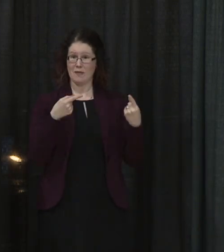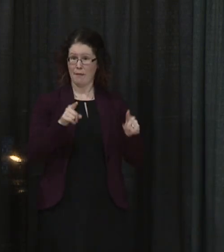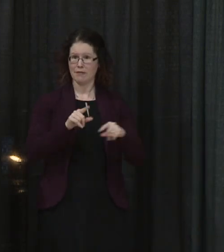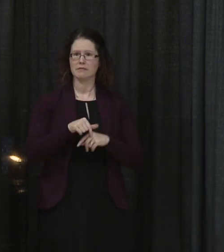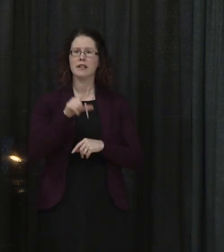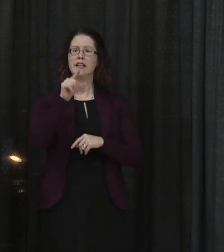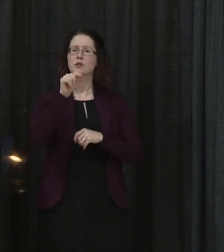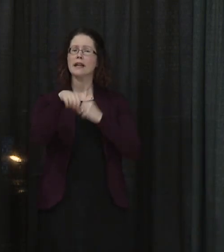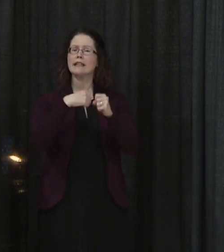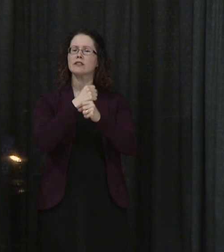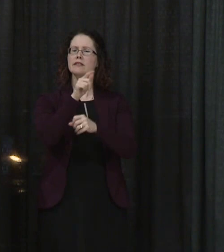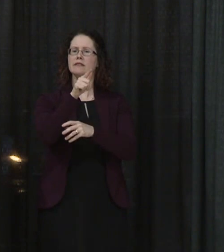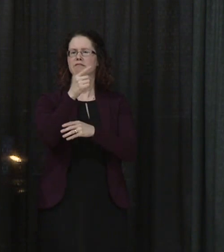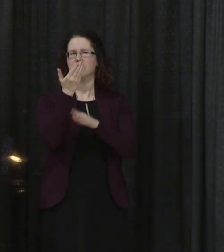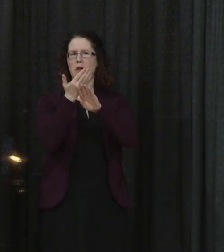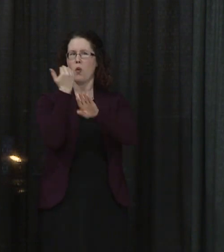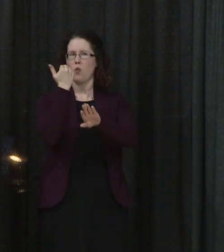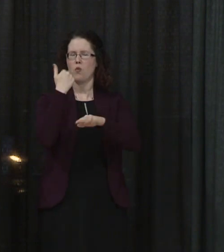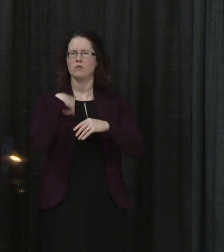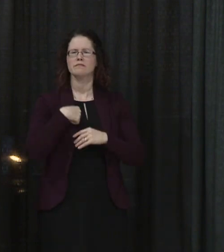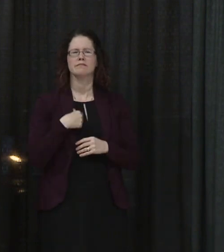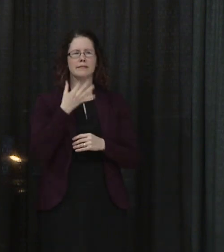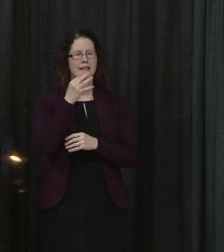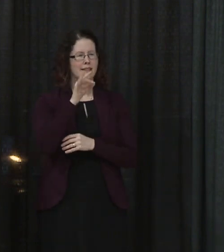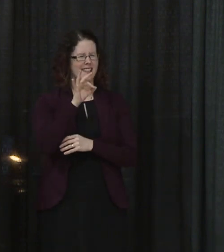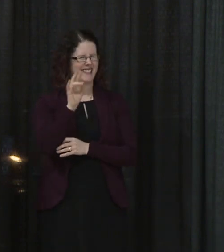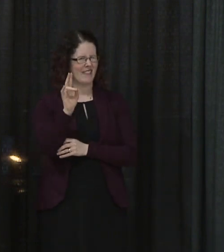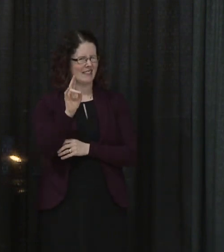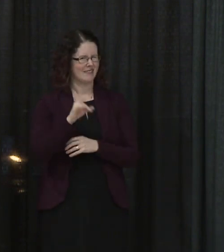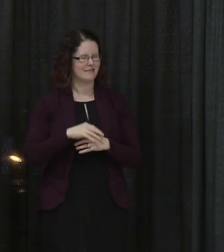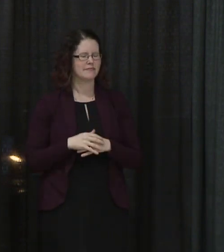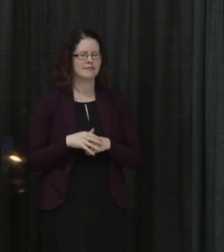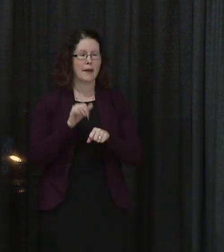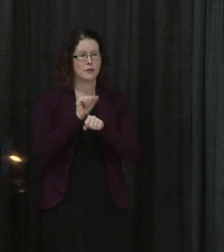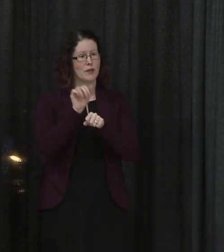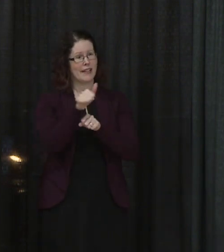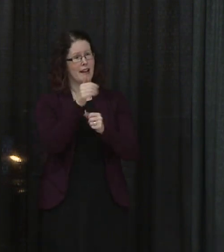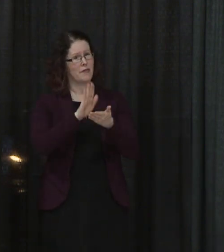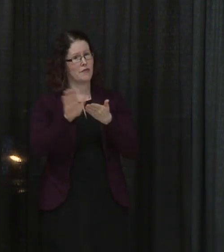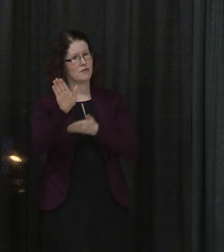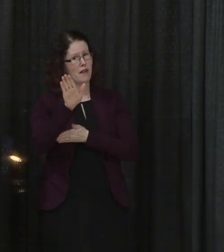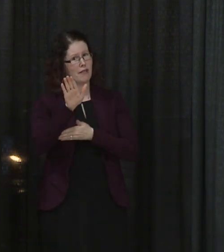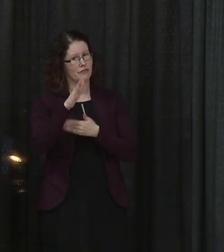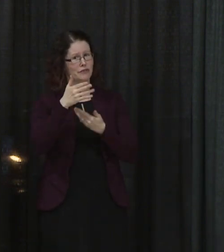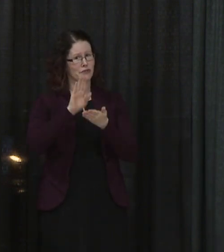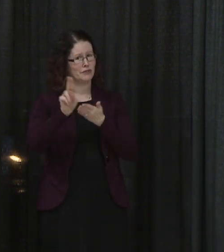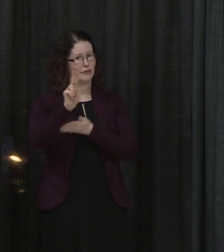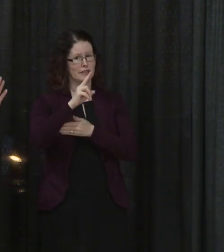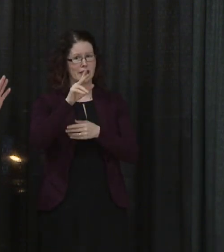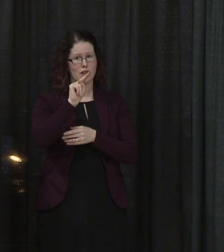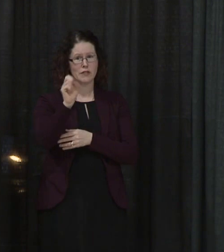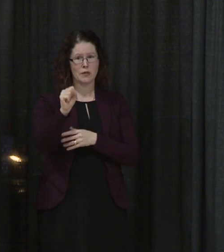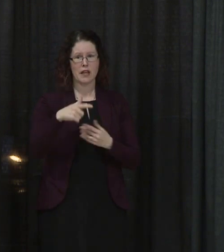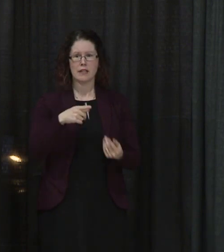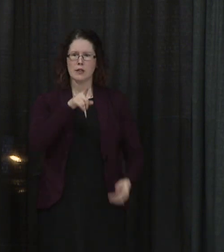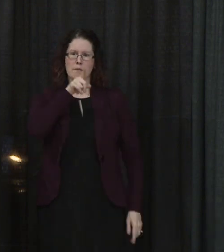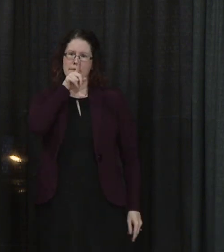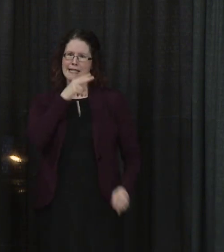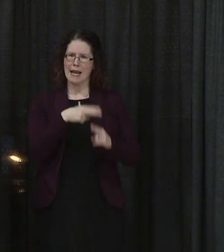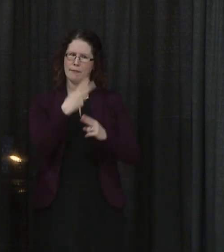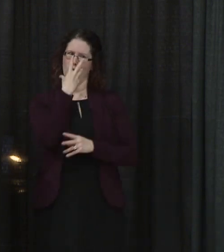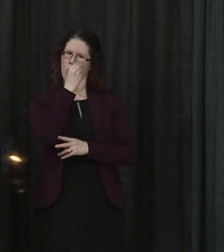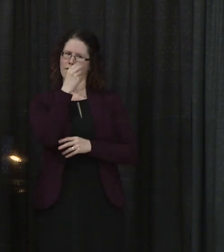different post-secondary institution here in Nova Scotia, I won't name it, but it's in Wolfville. That's all I'm going to